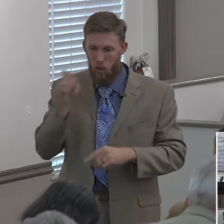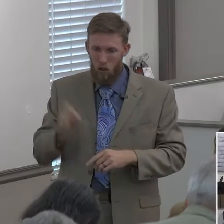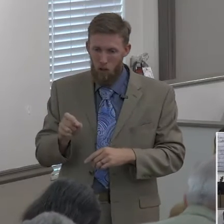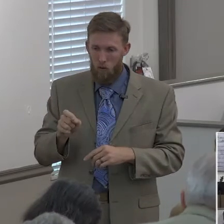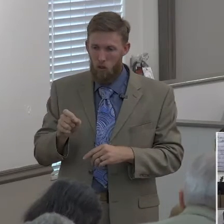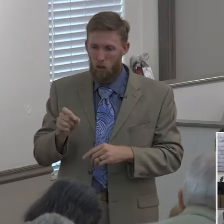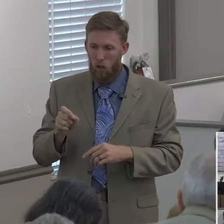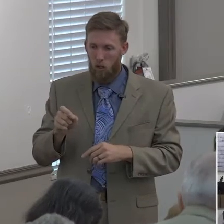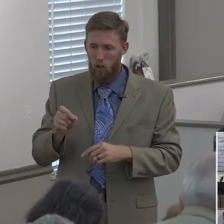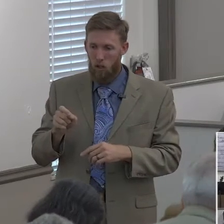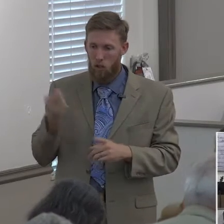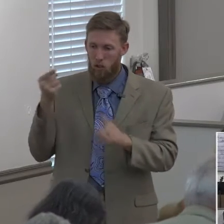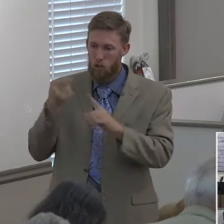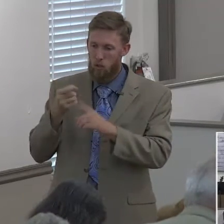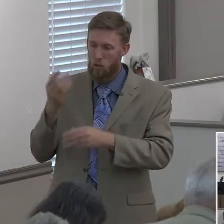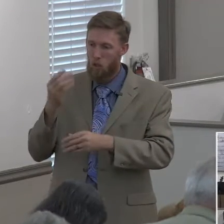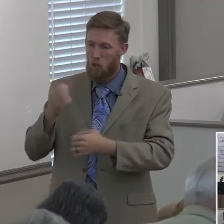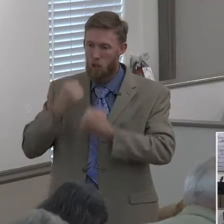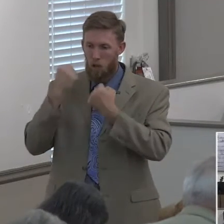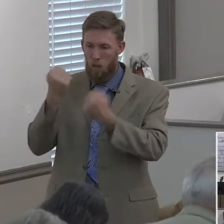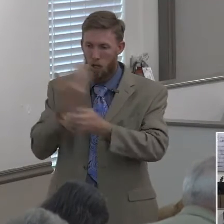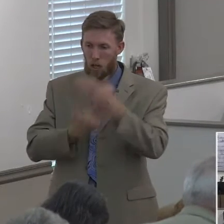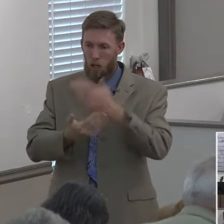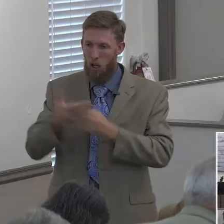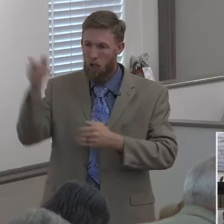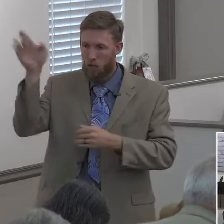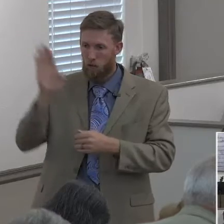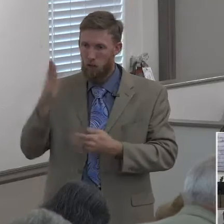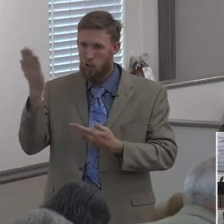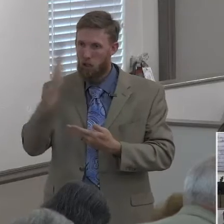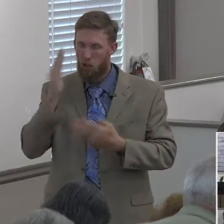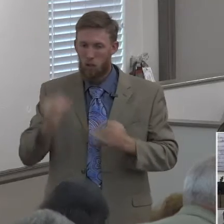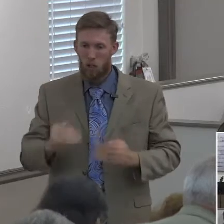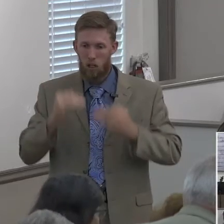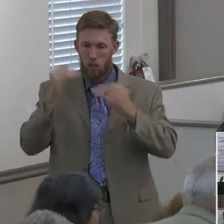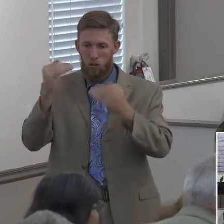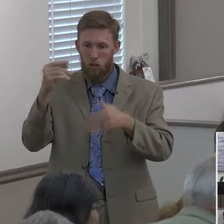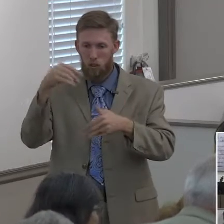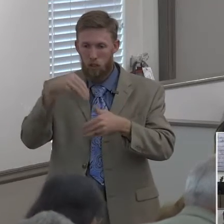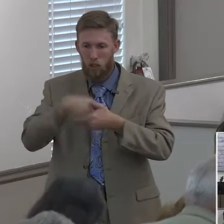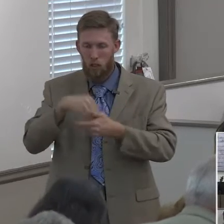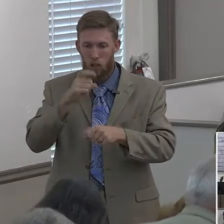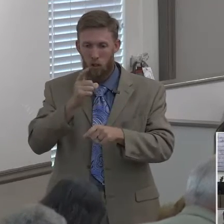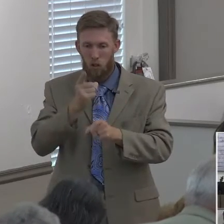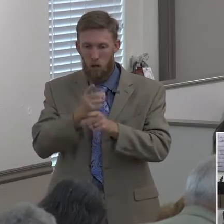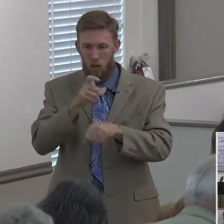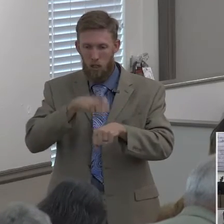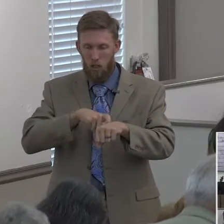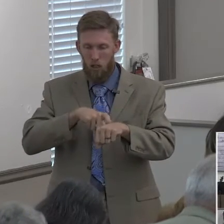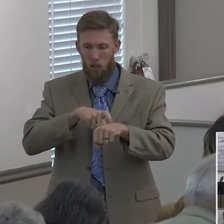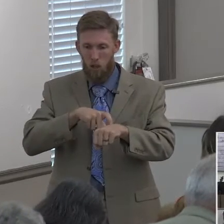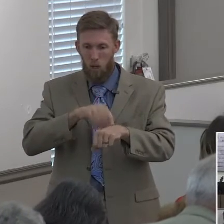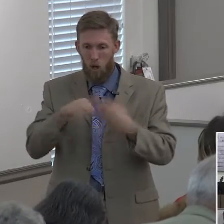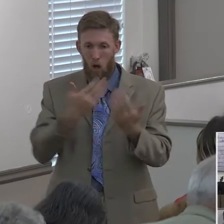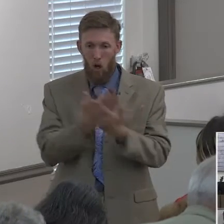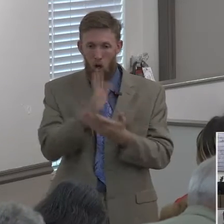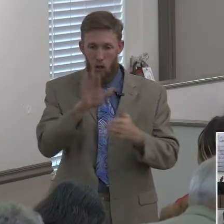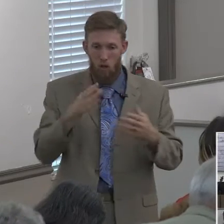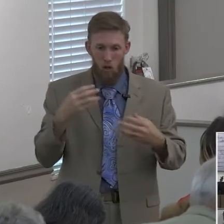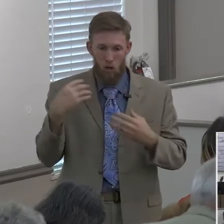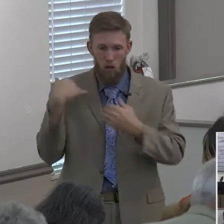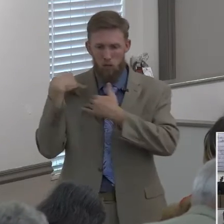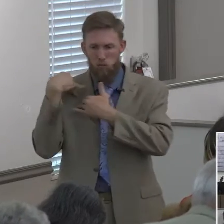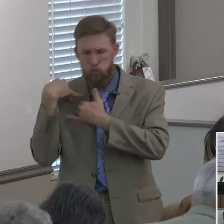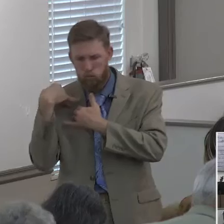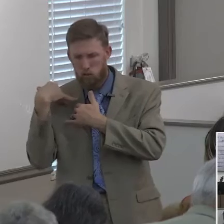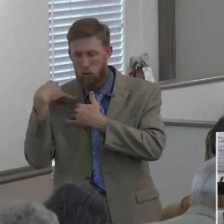mighty hand of God, that He may exalt you in due time. The word humble here means to submit. Casting all your care